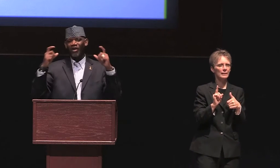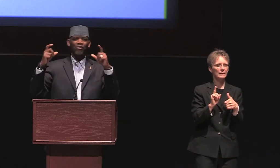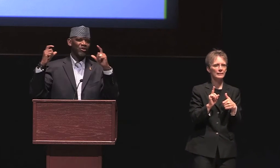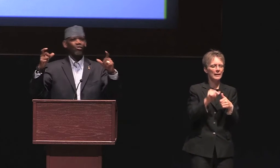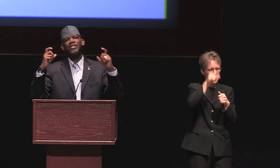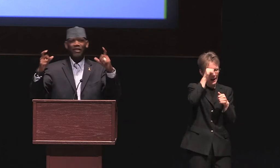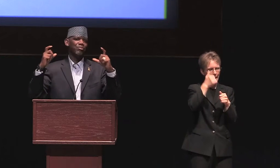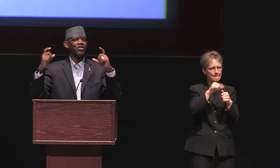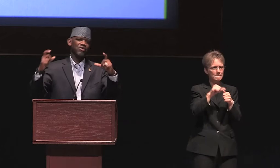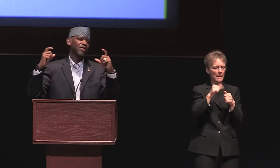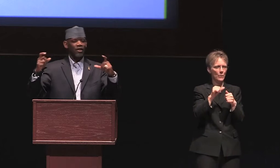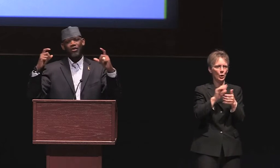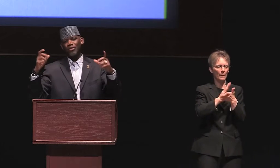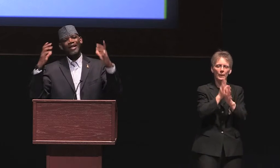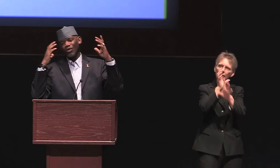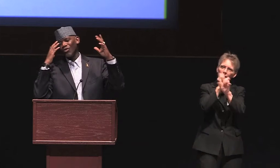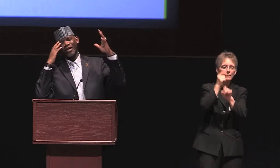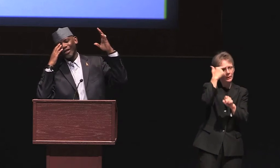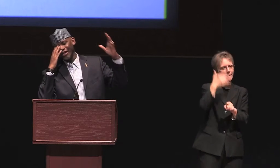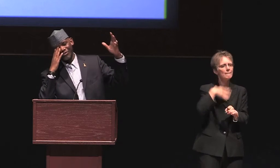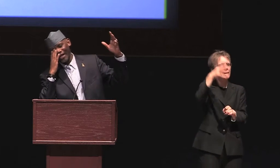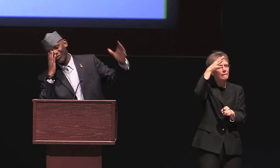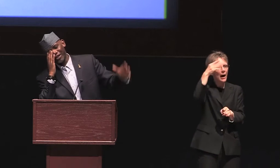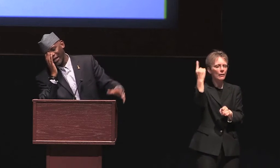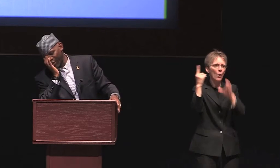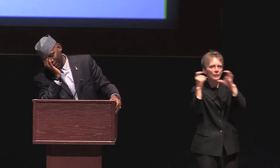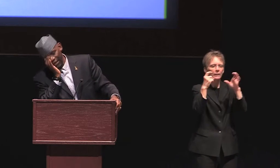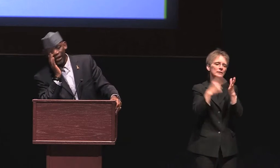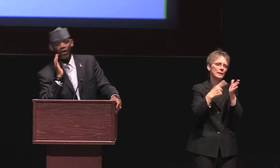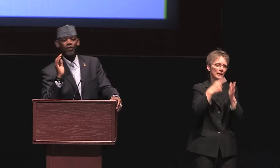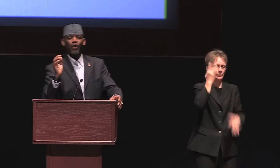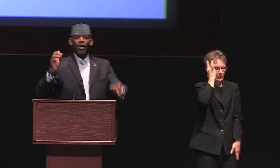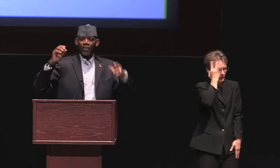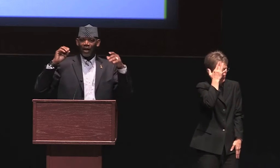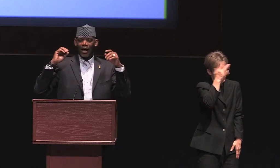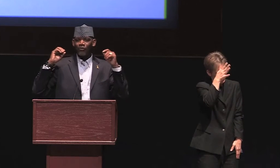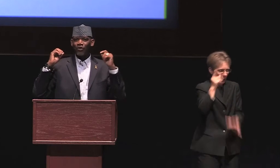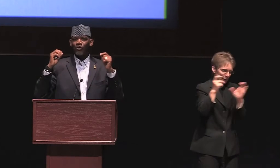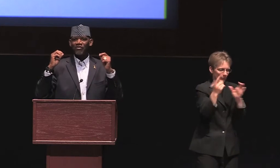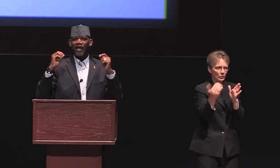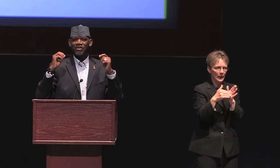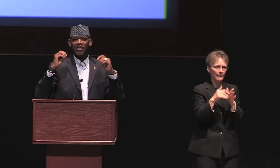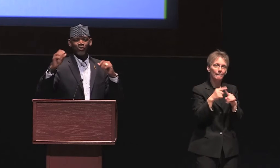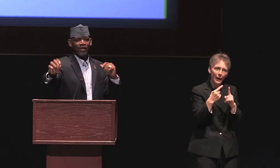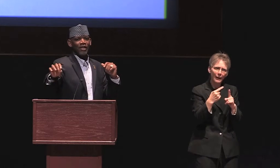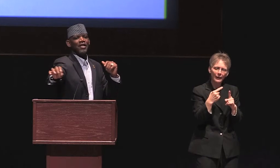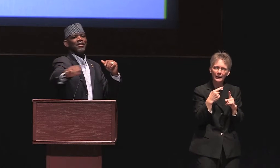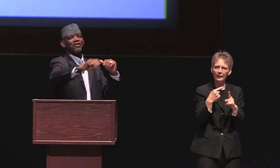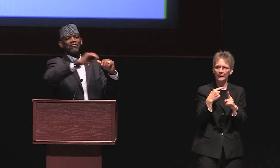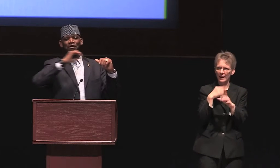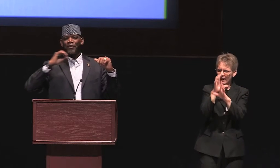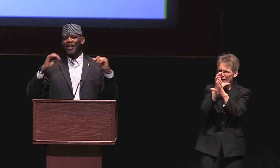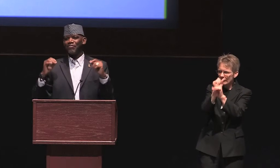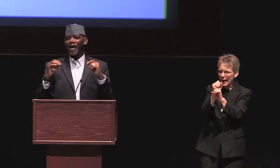was my father was always taking pictures. You know, we were like, oh God, here comes Daddy with the camera again. You know, but I was always fascinated when